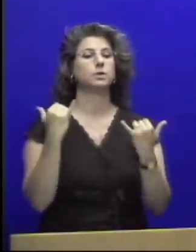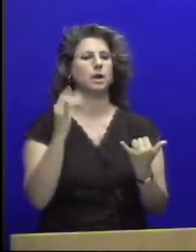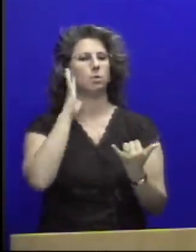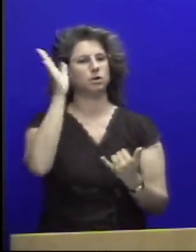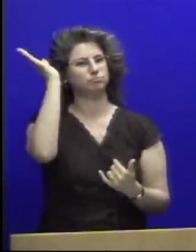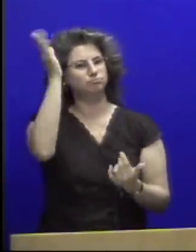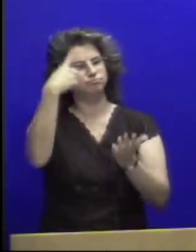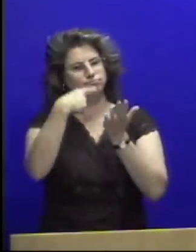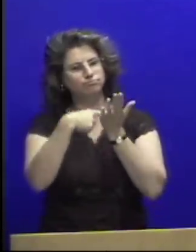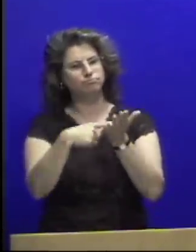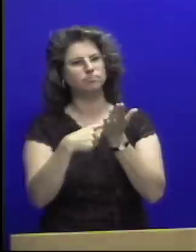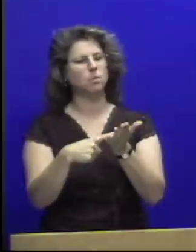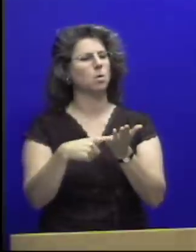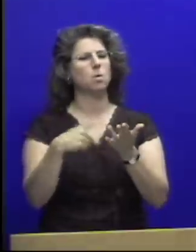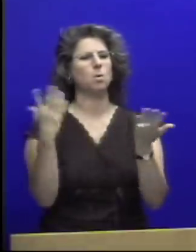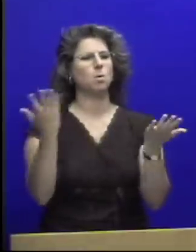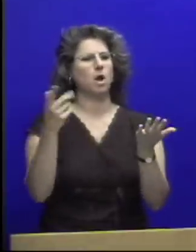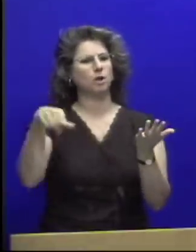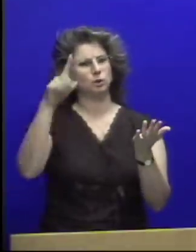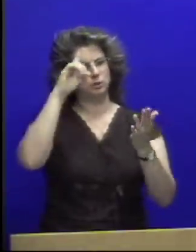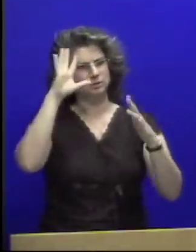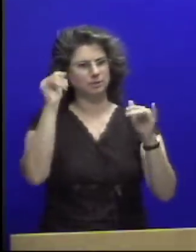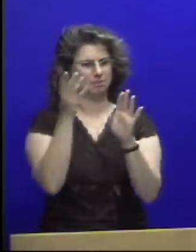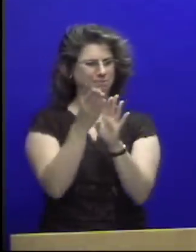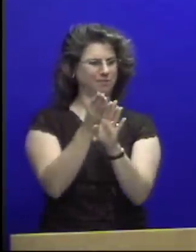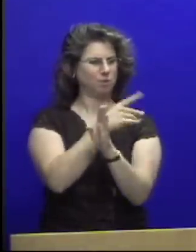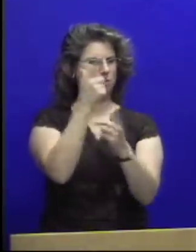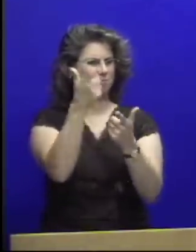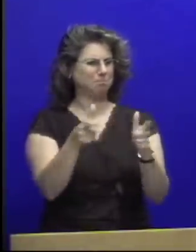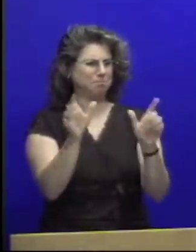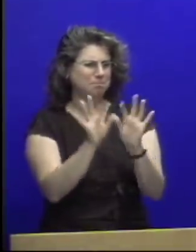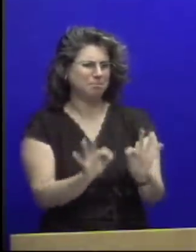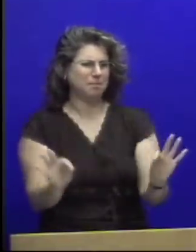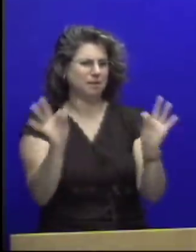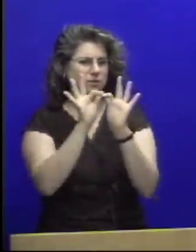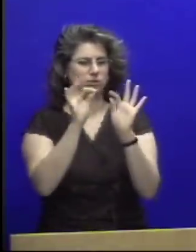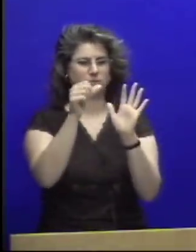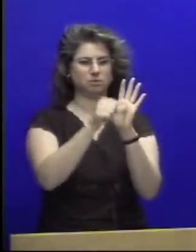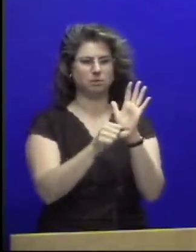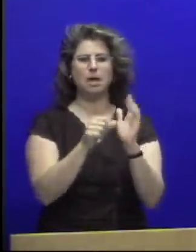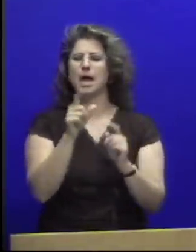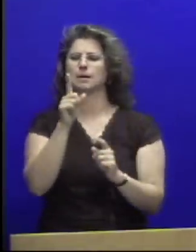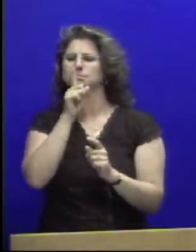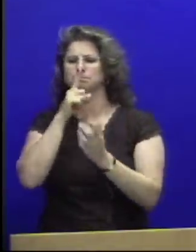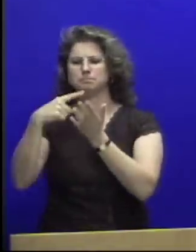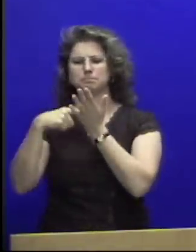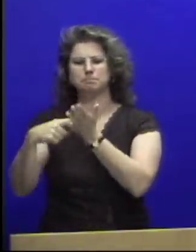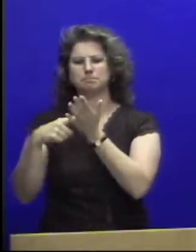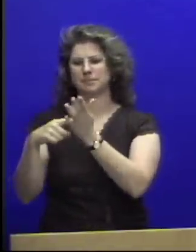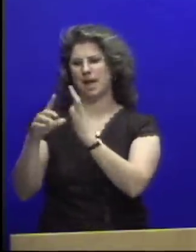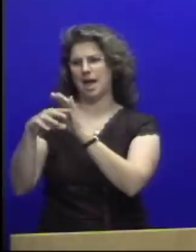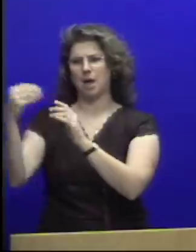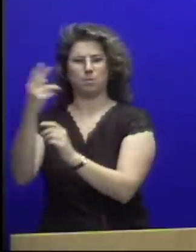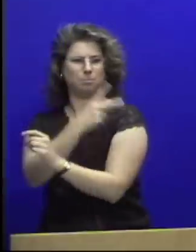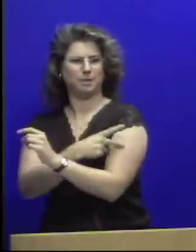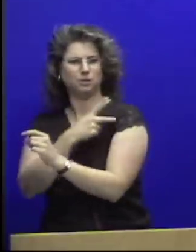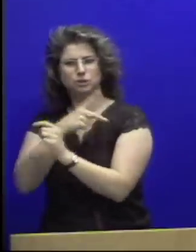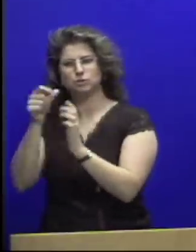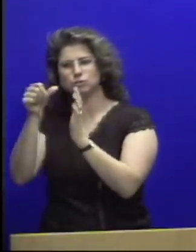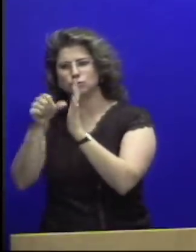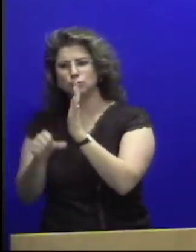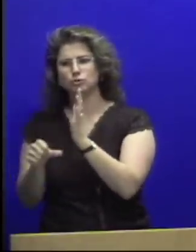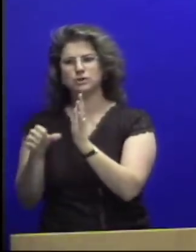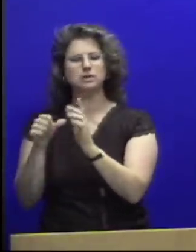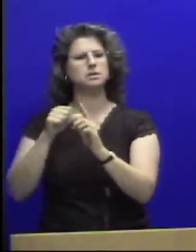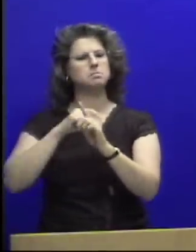what to expect before a major operation. We're not going to focus on outpatient surgeries, but we're going to discuss what to expect